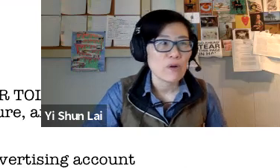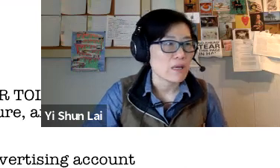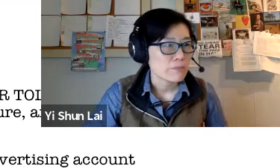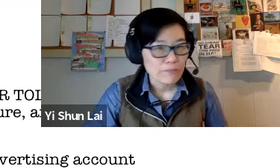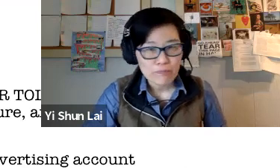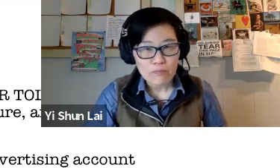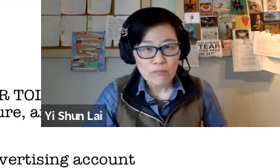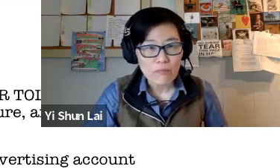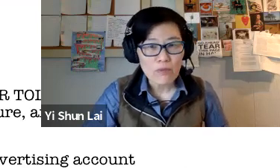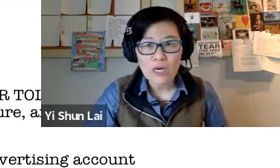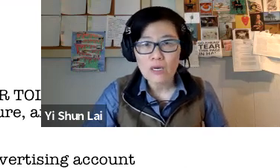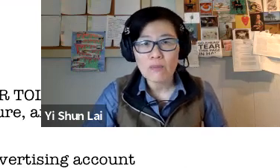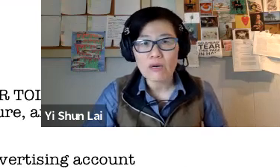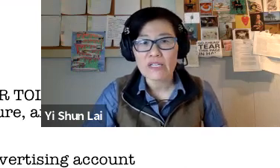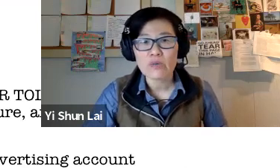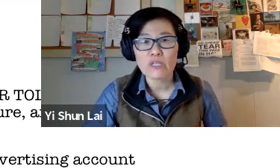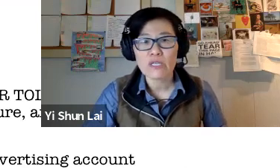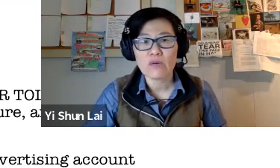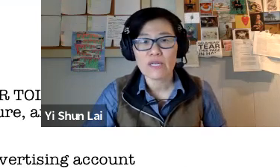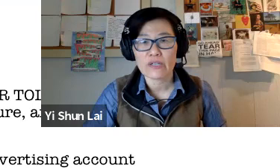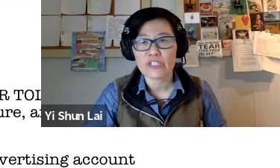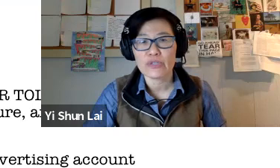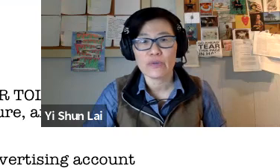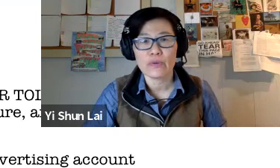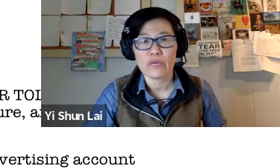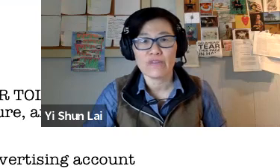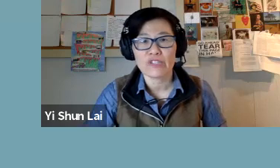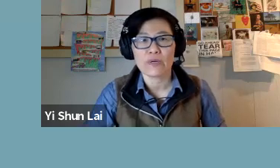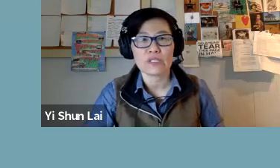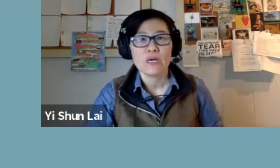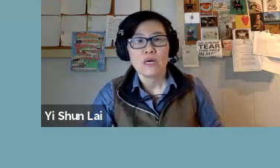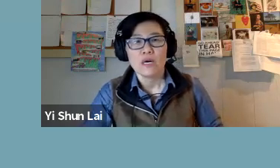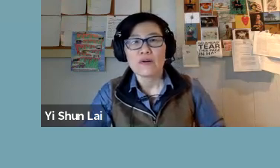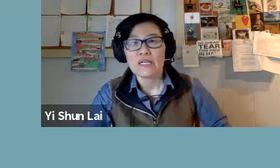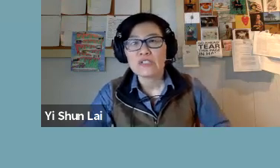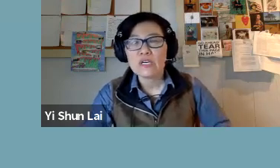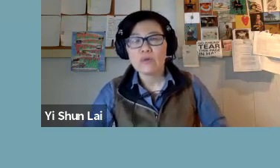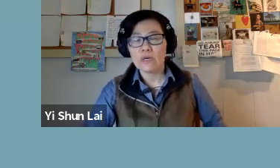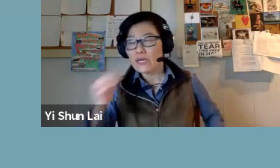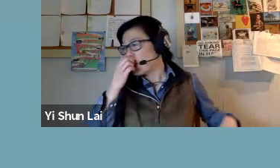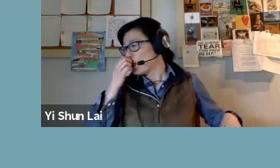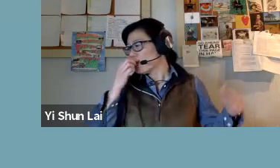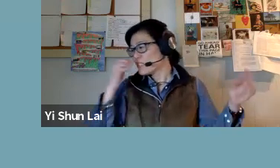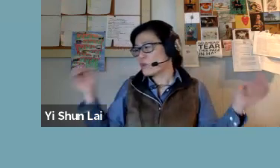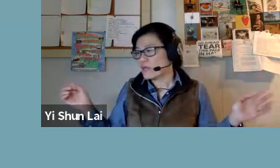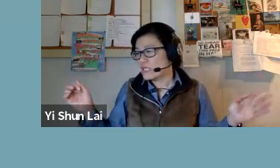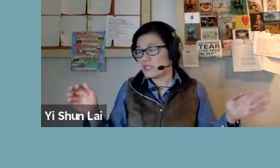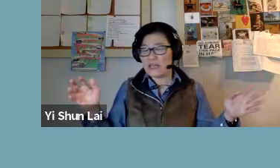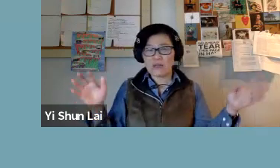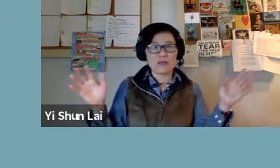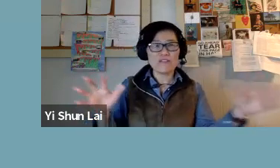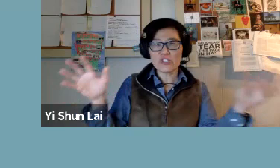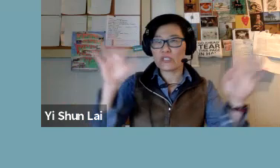Cool. Okay. All right. So we're going to go on here to nonfiction queries. All right. So again, nonfiction